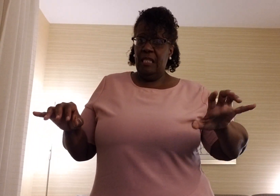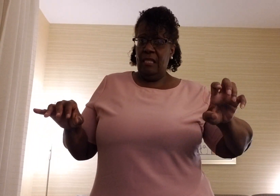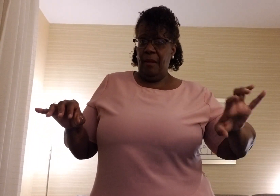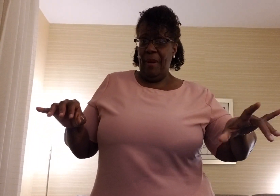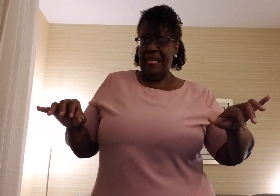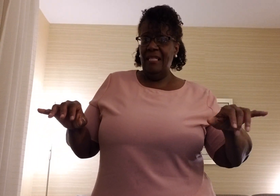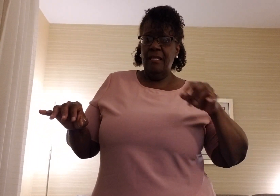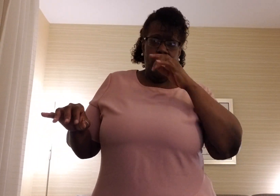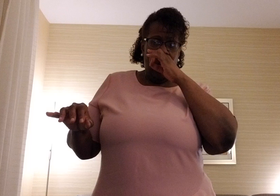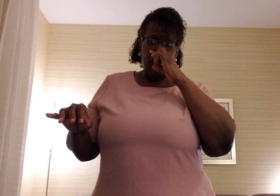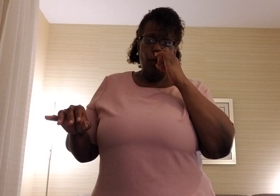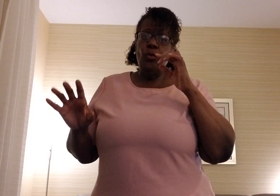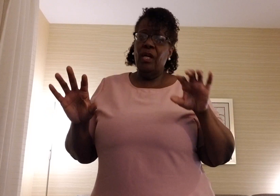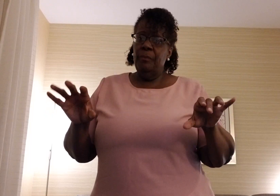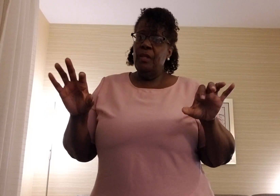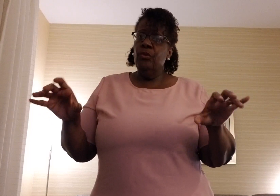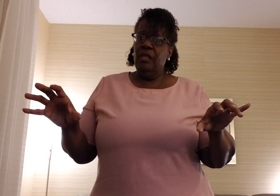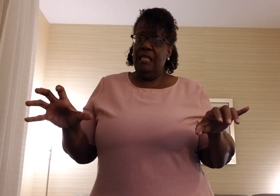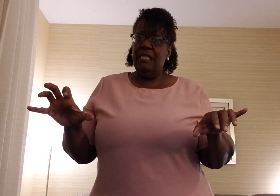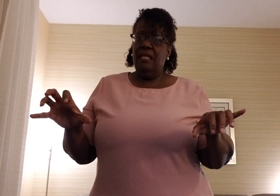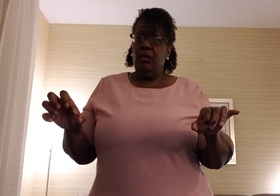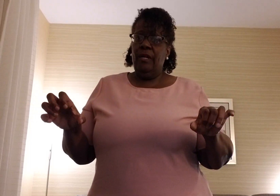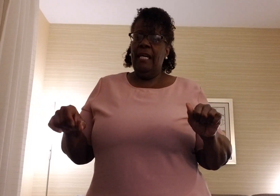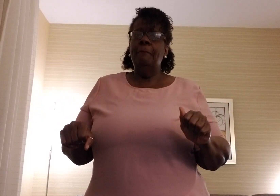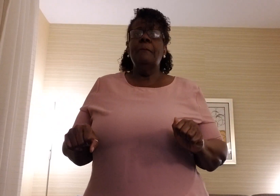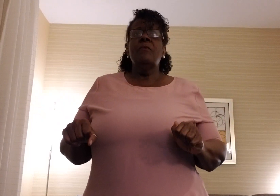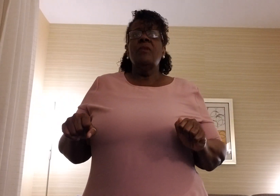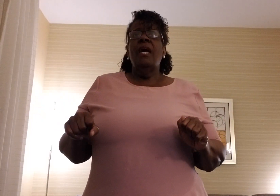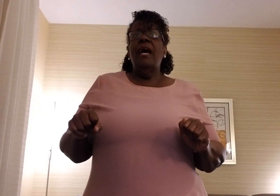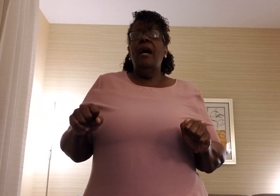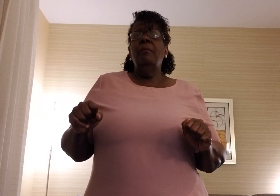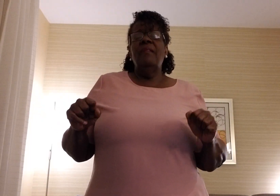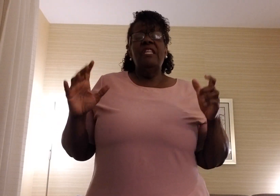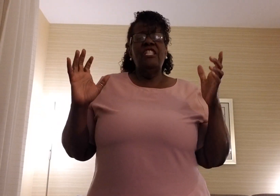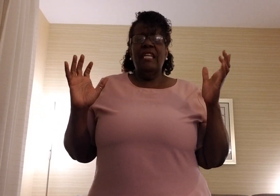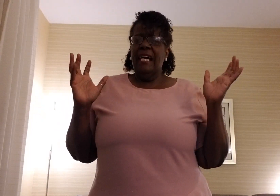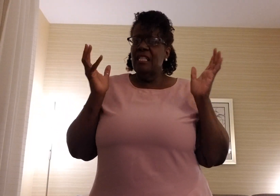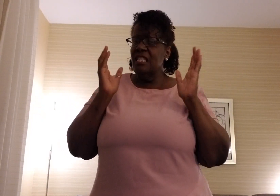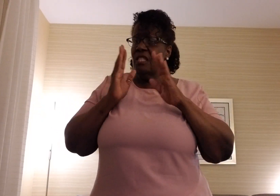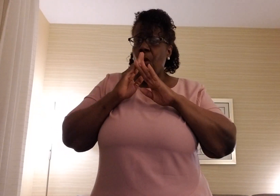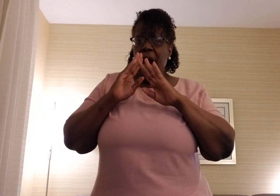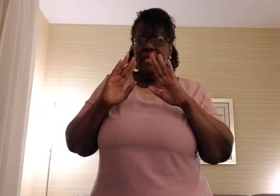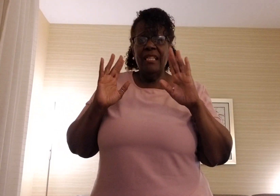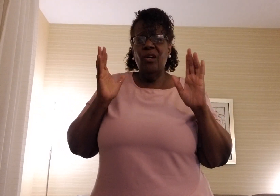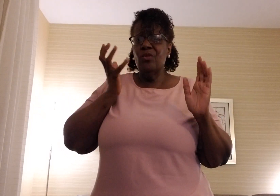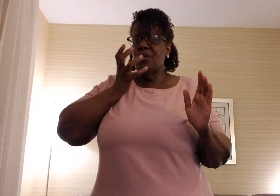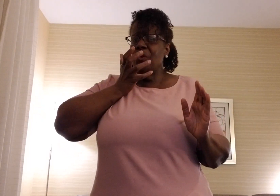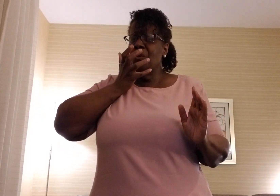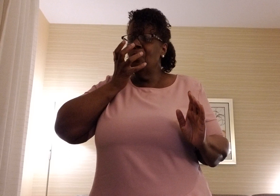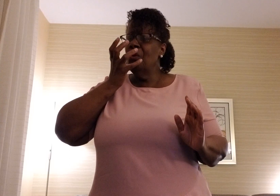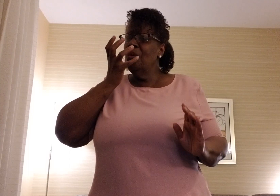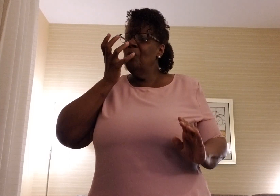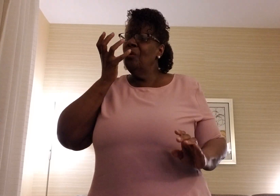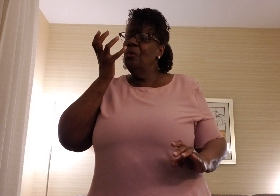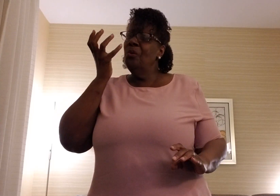in the bass. So you want to be realistic, okay? And then she kind of just quietly goes,